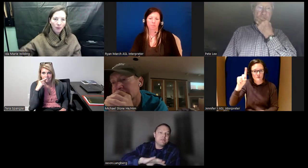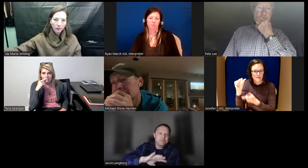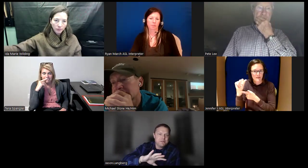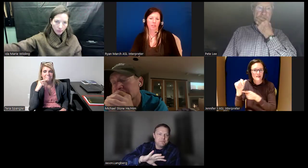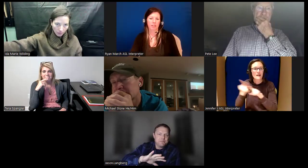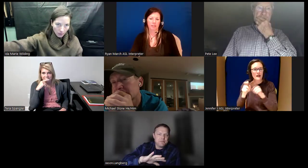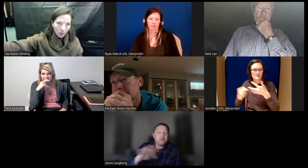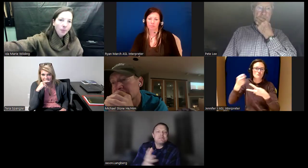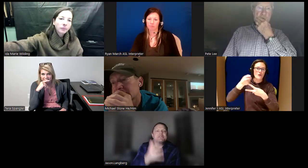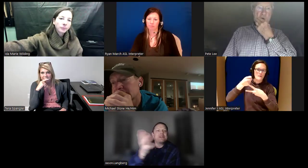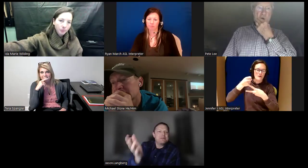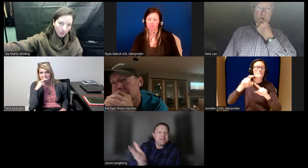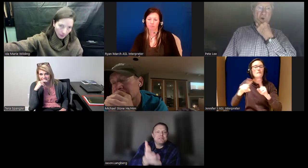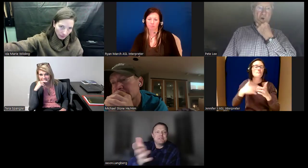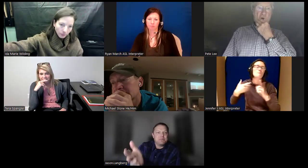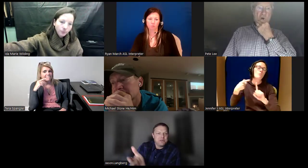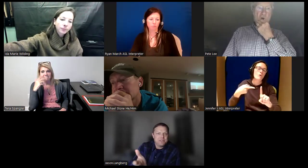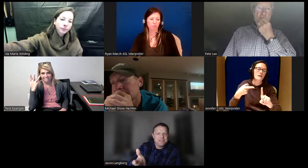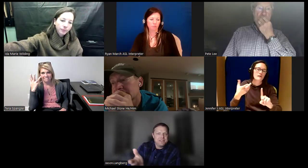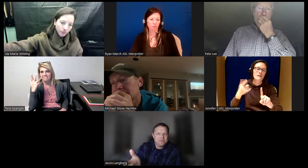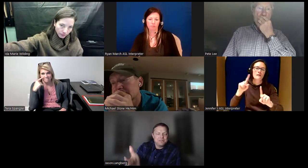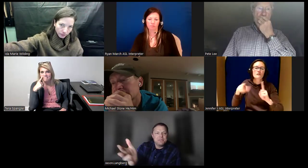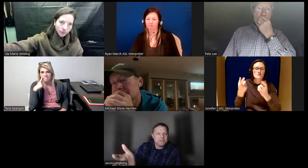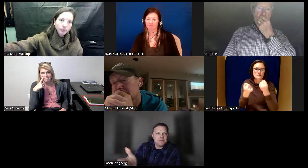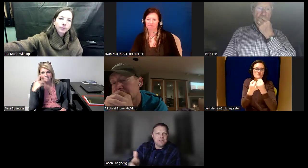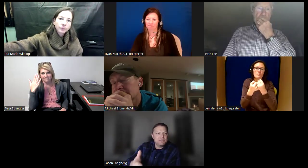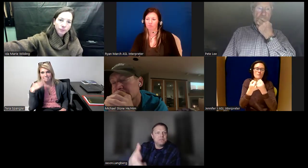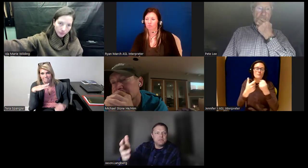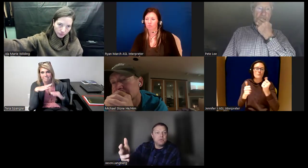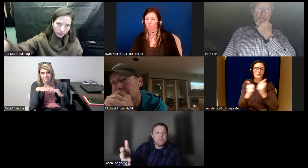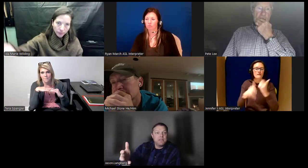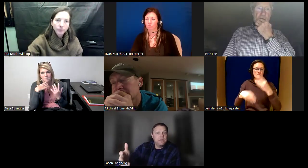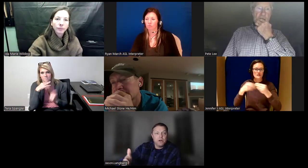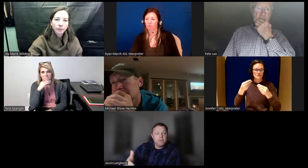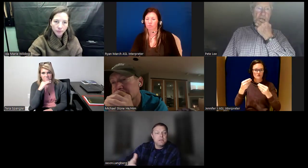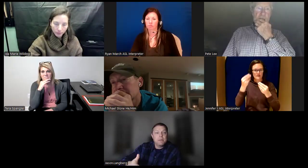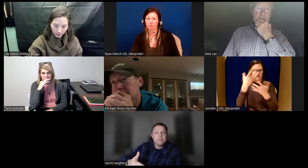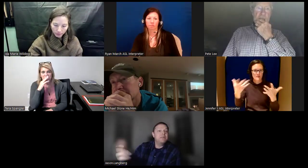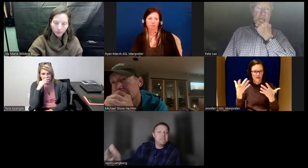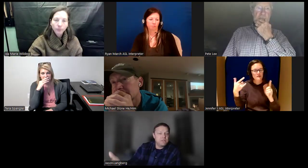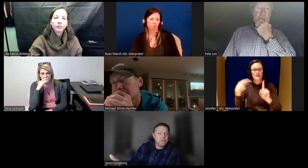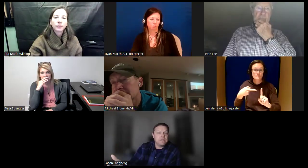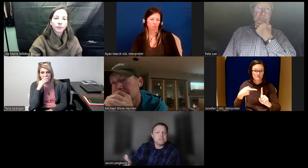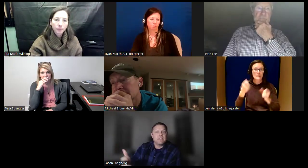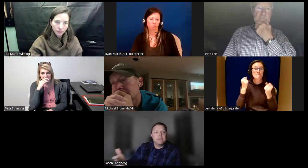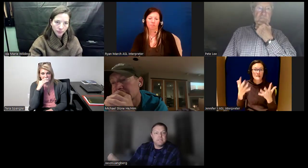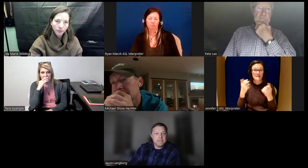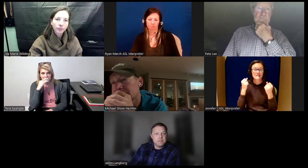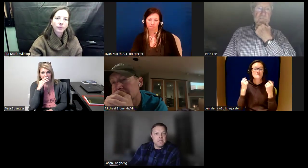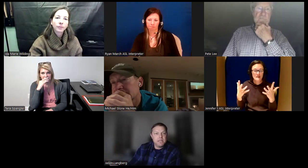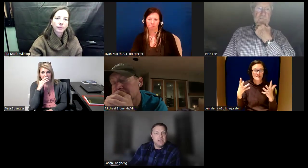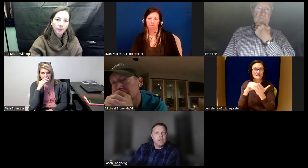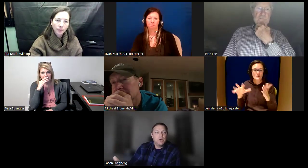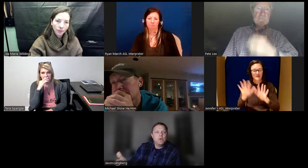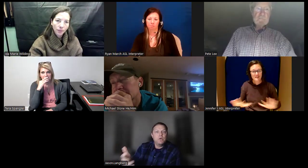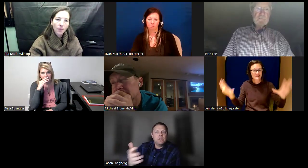But the point I was just trying to make was to support with some additional information was to support that there are many students outside of